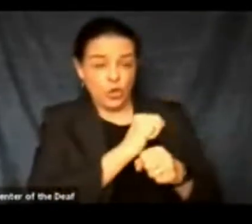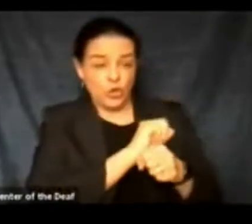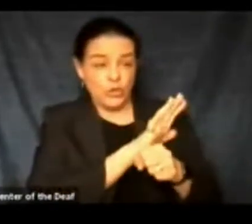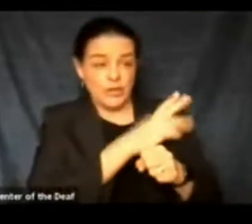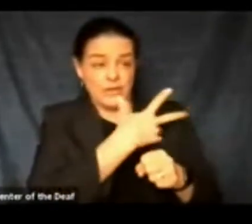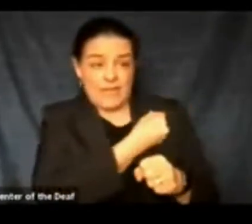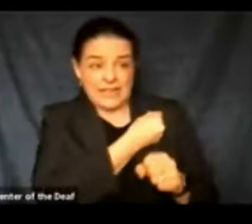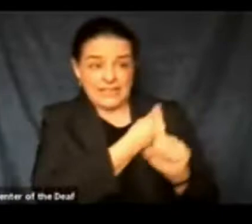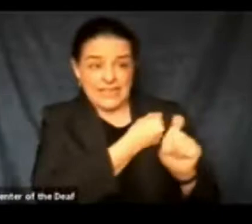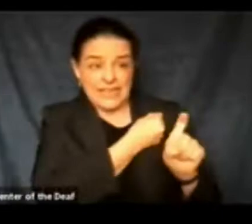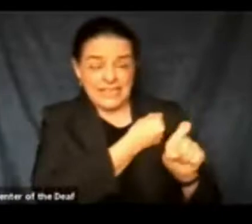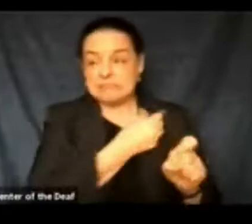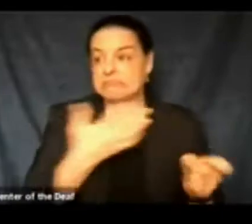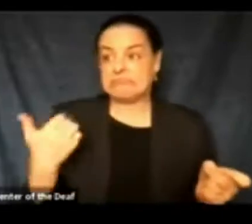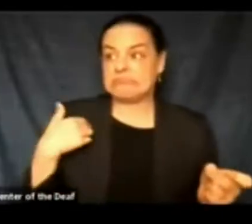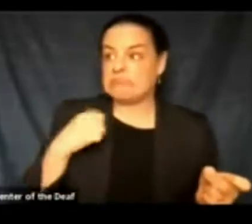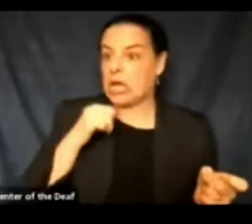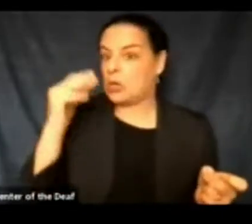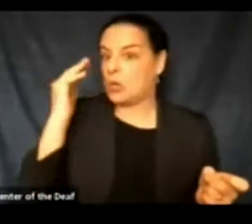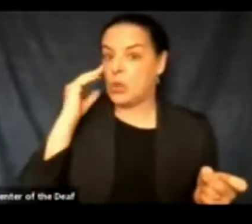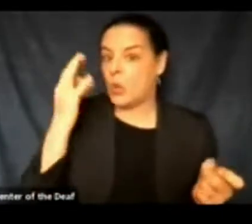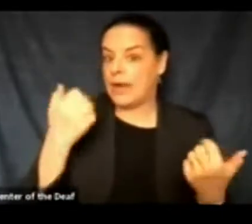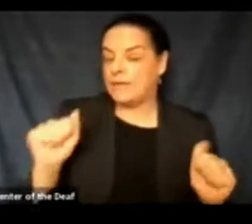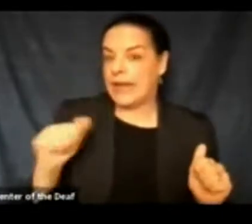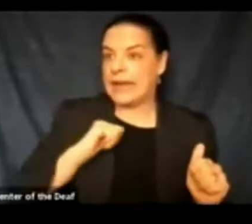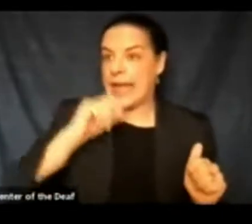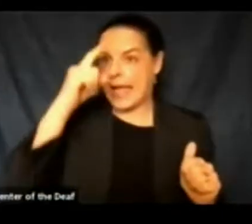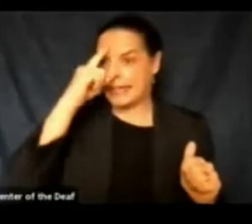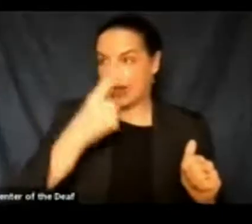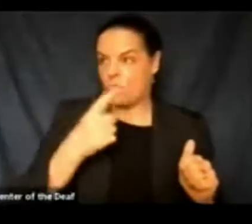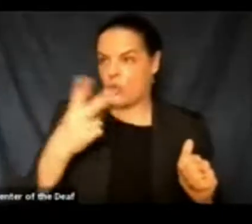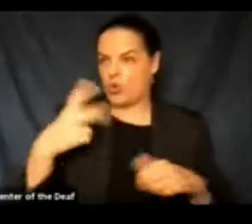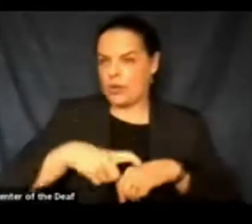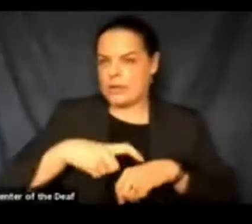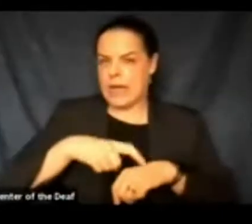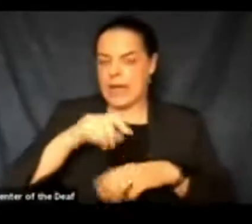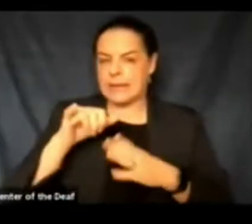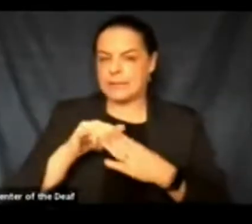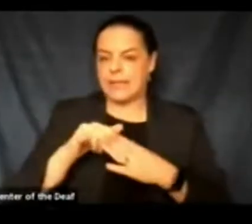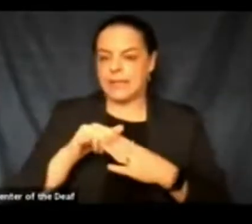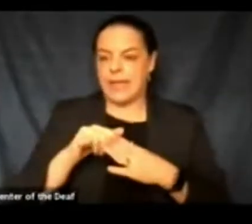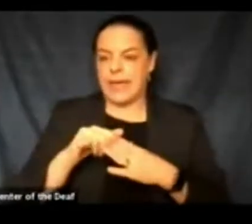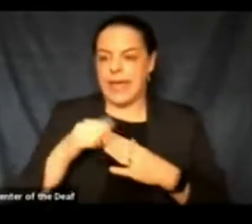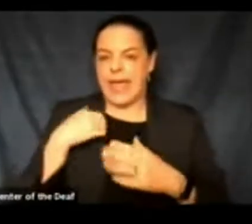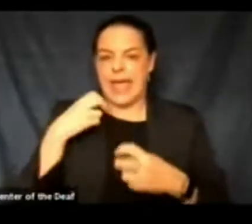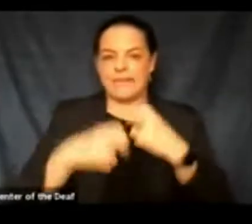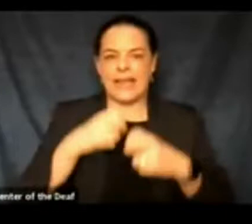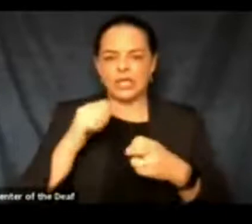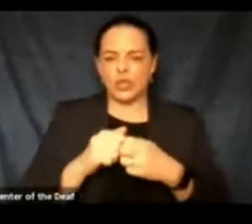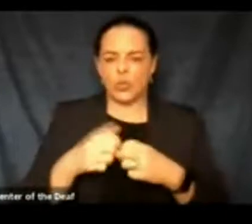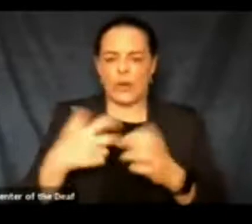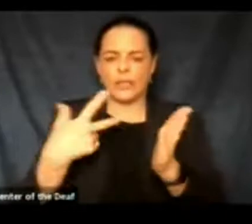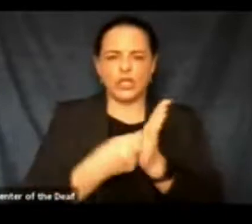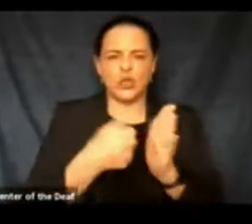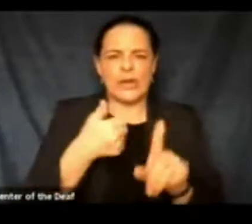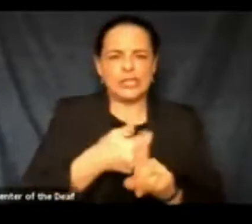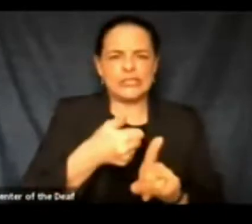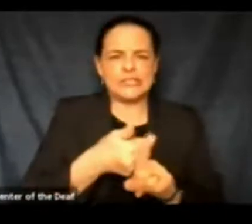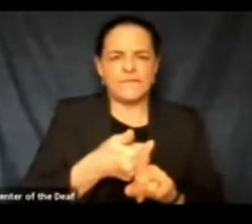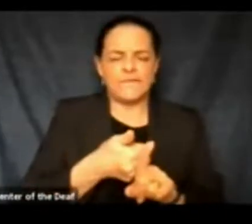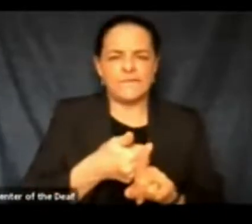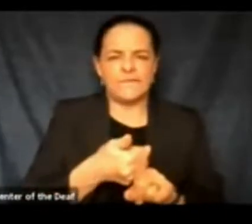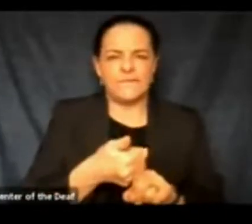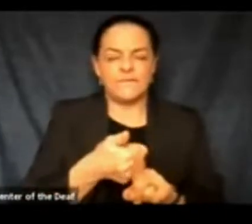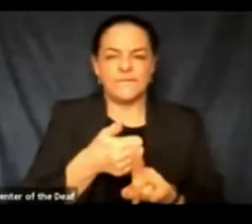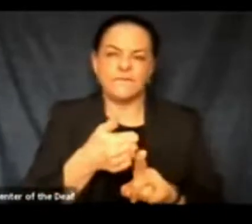any of it not being used. There have been, I think, a couple of instances where, that there's an issue with a syringe or something like that that